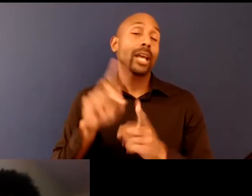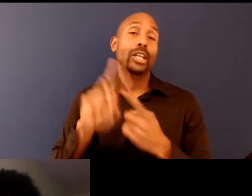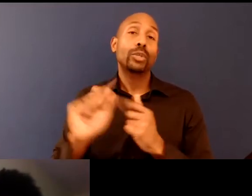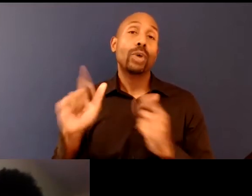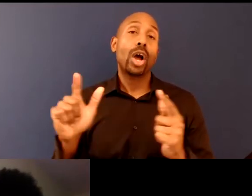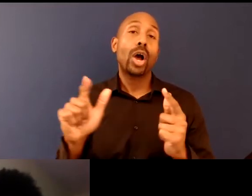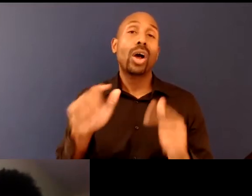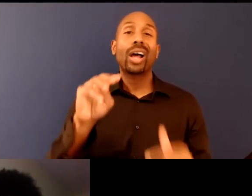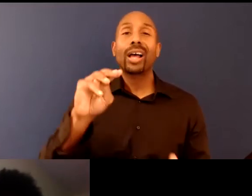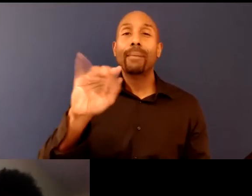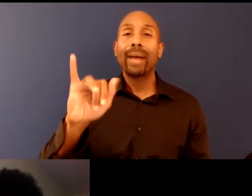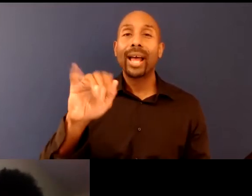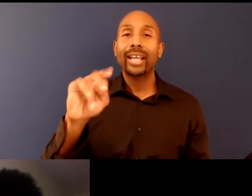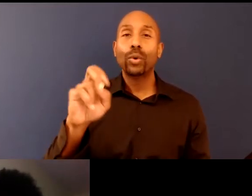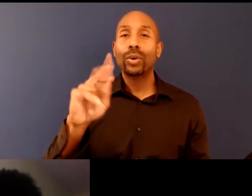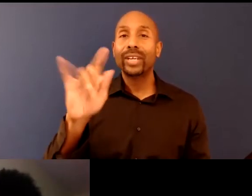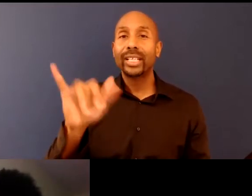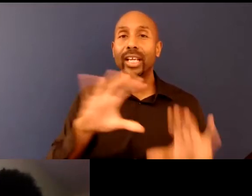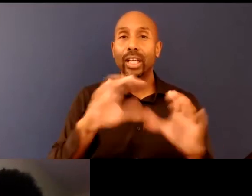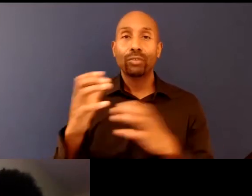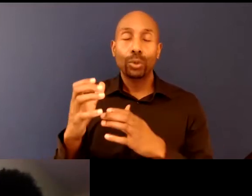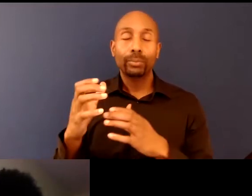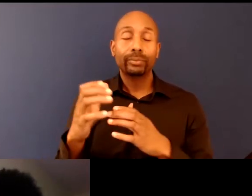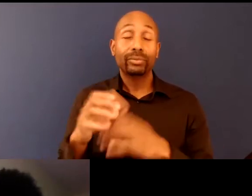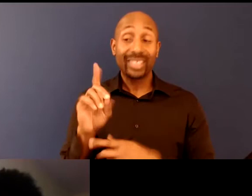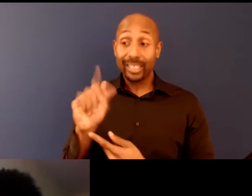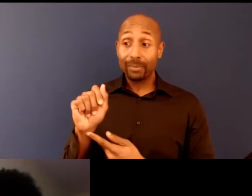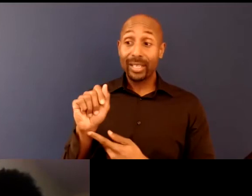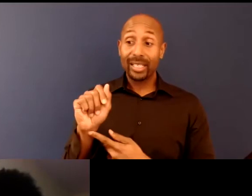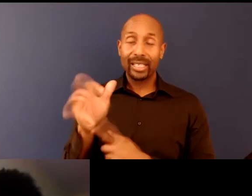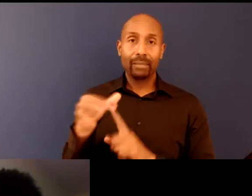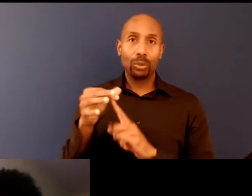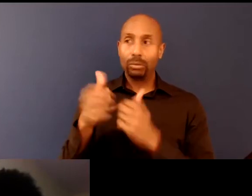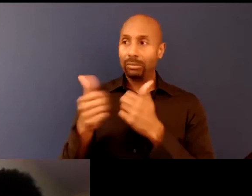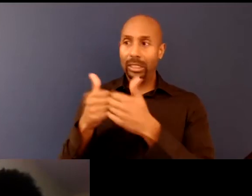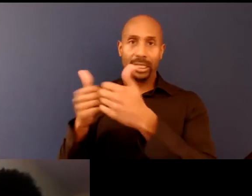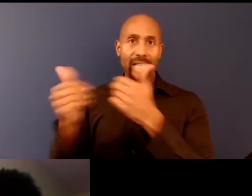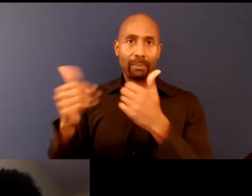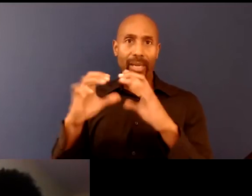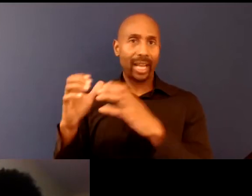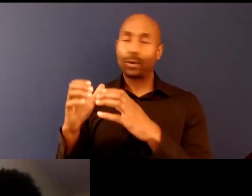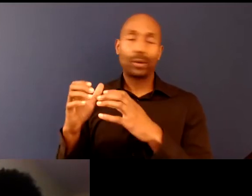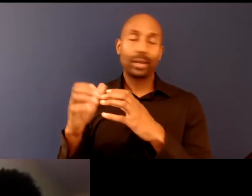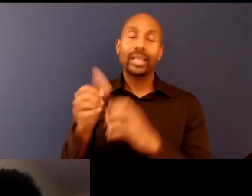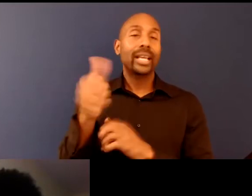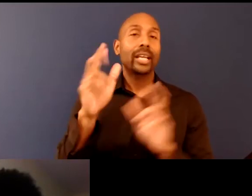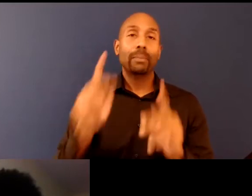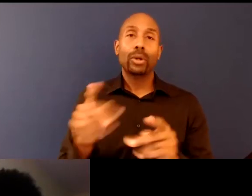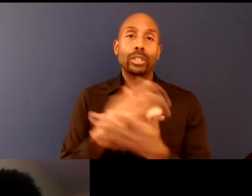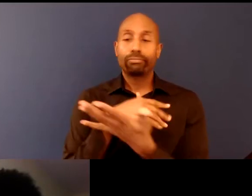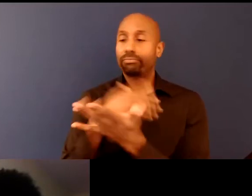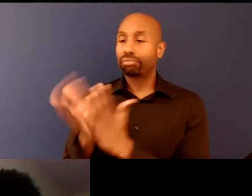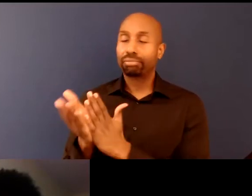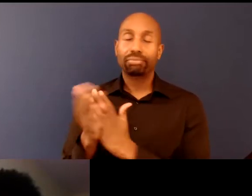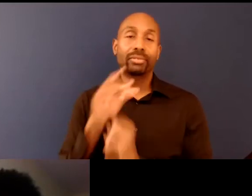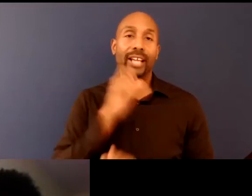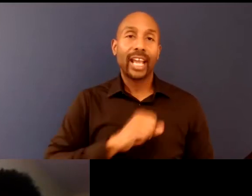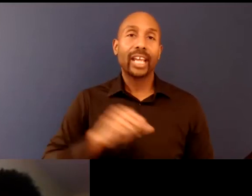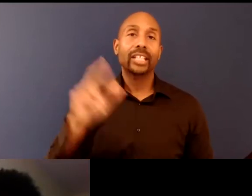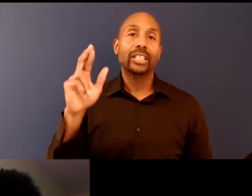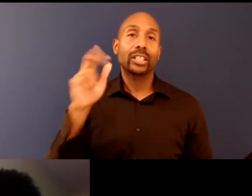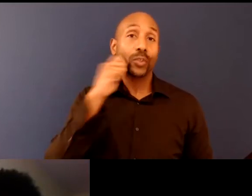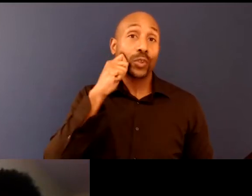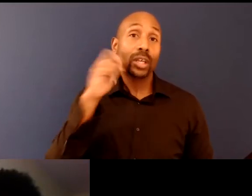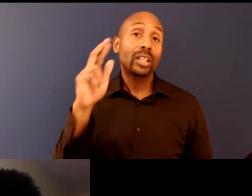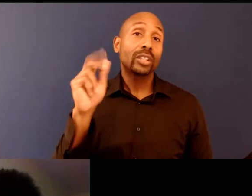Disability is not a mutually exclusive category. Anyone, no matter what age, race, gender, or other category of